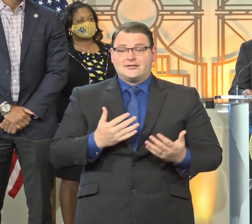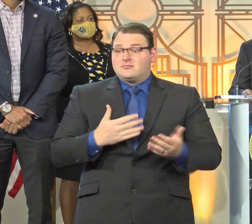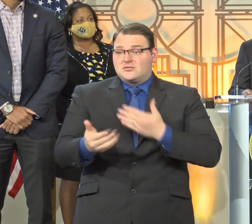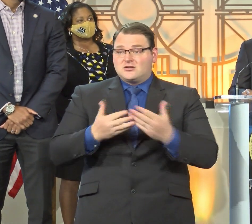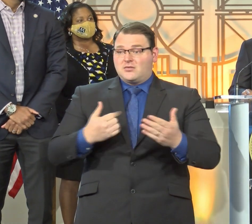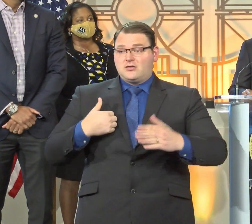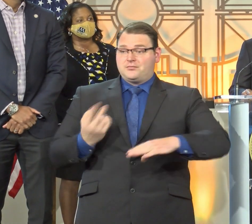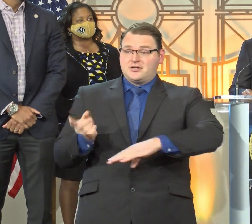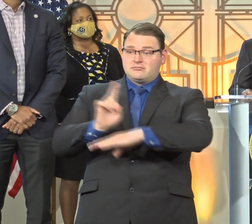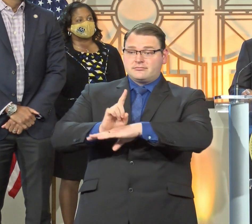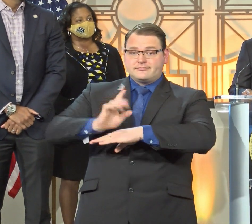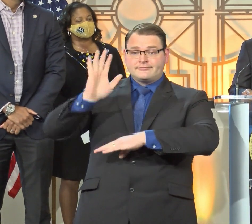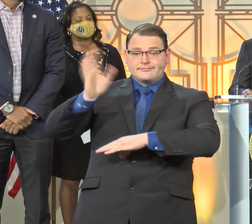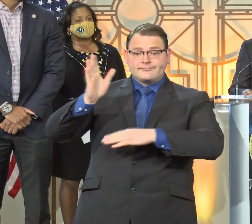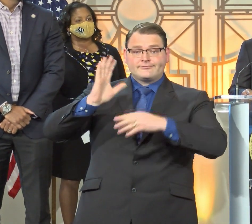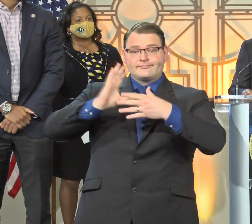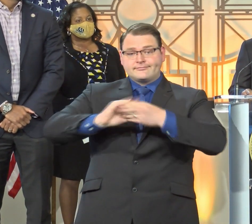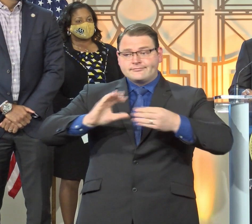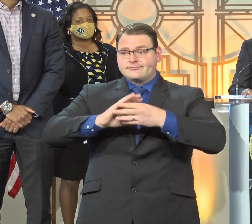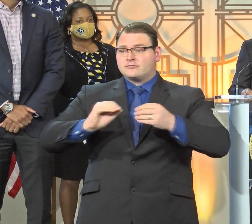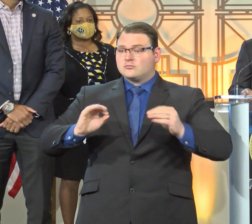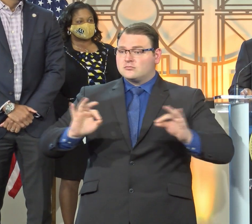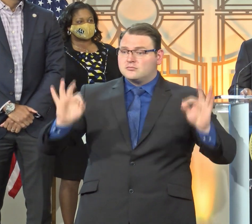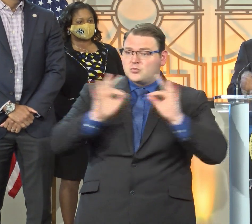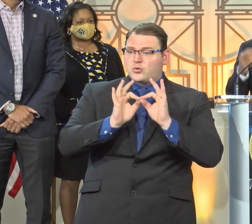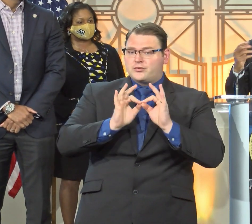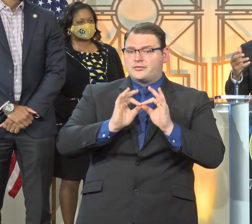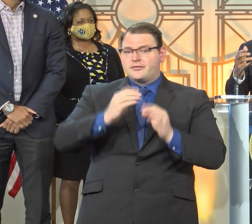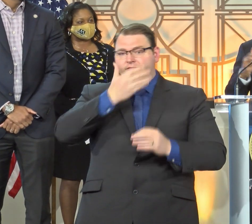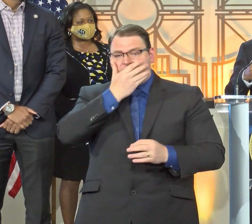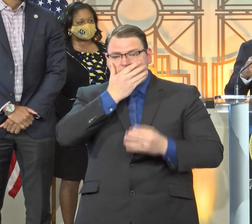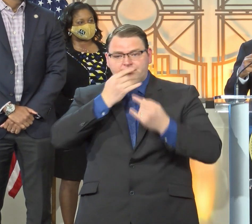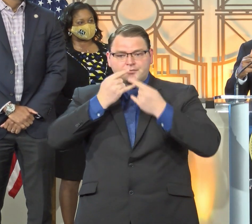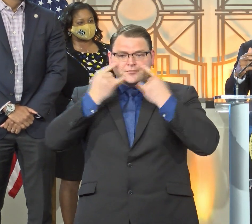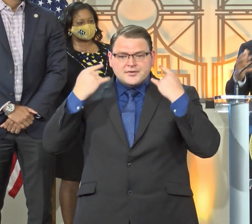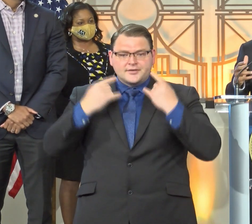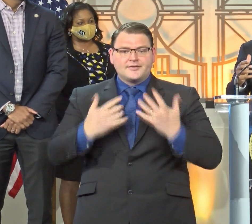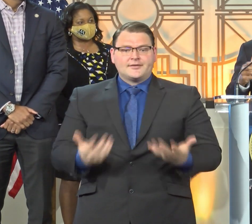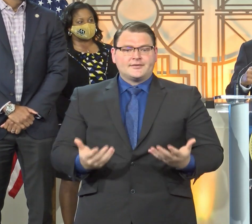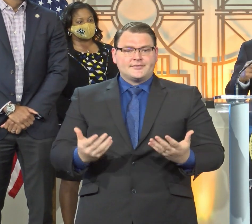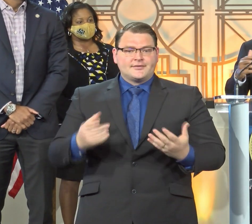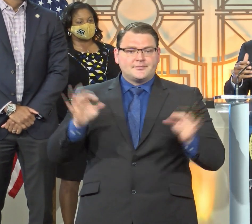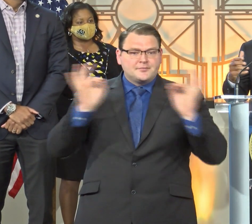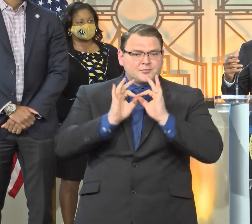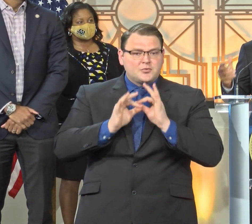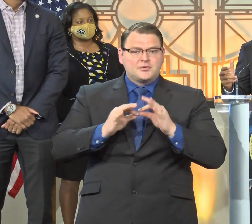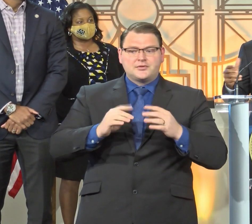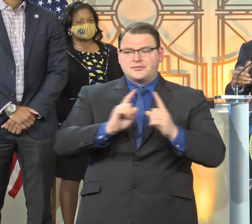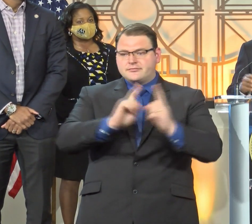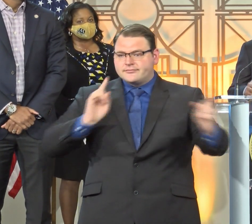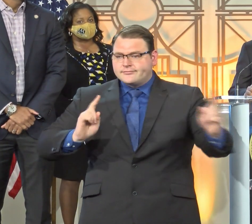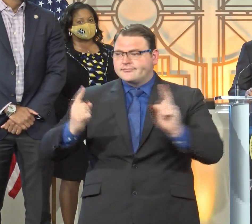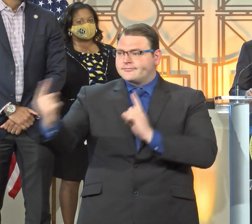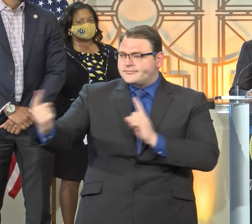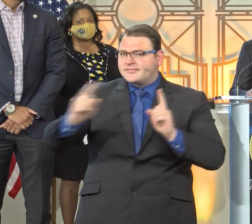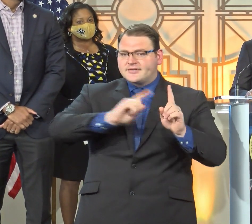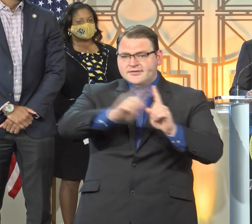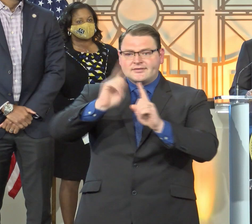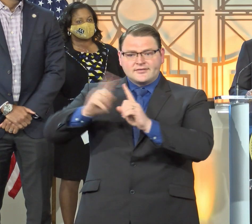this podium and talk about the importance of face coverings and masks and social